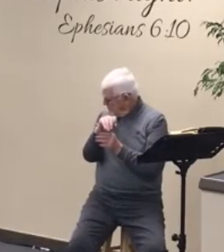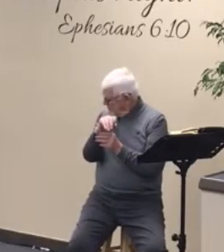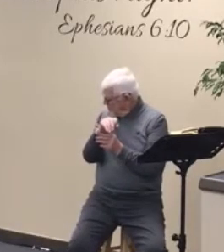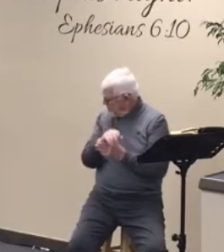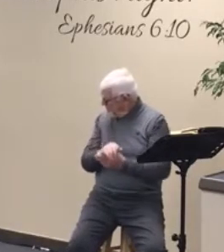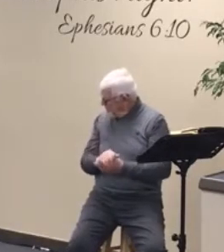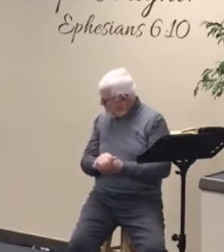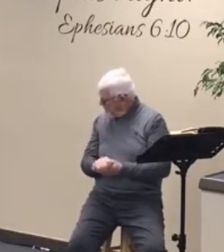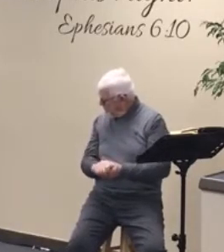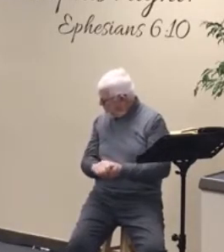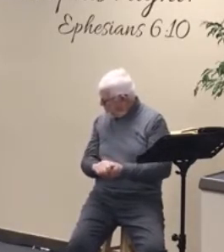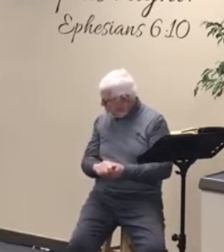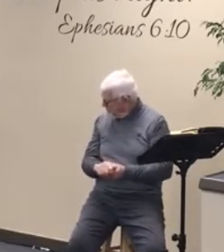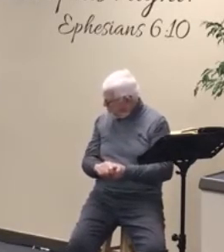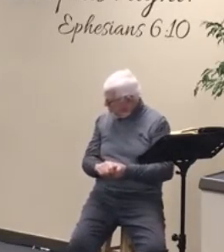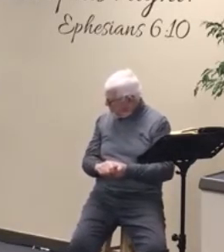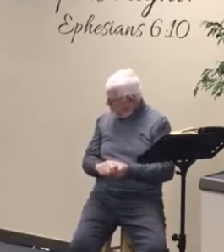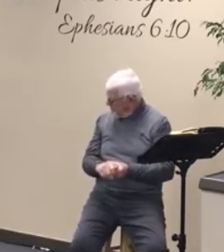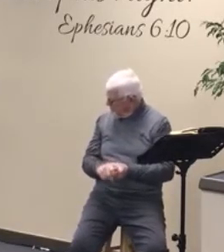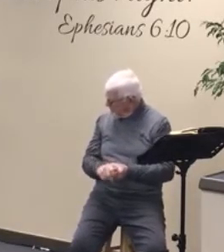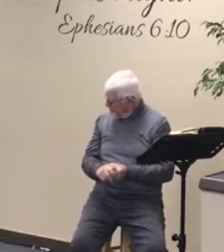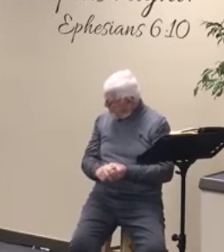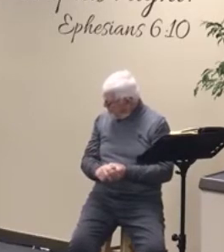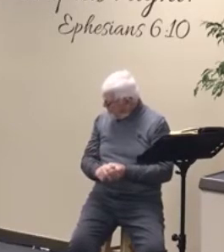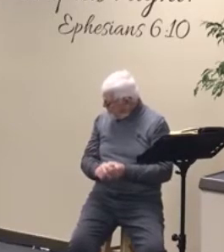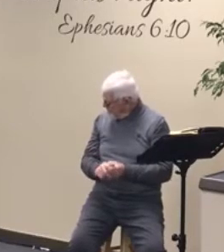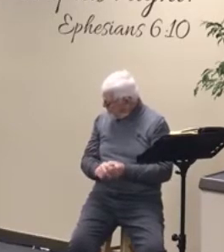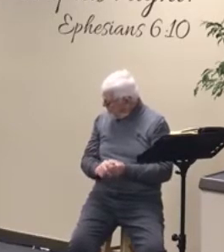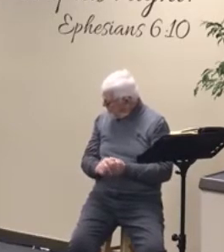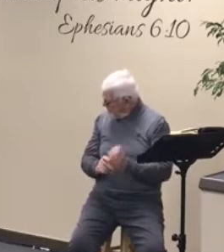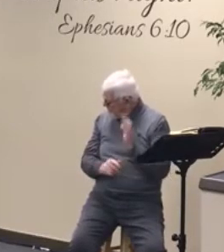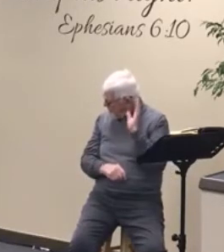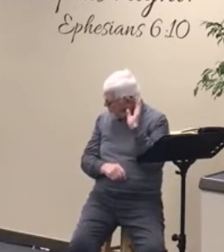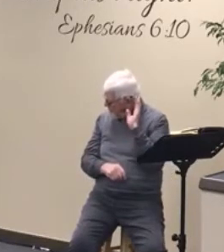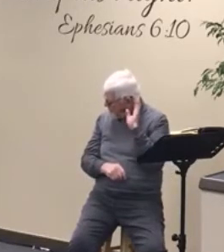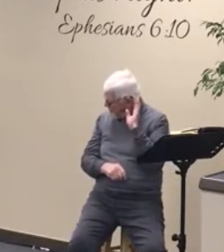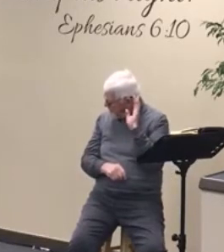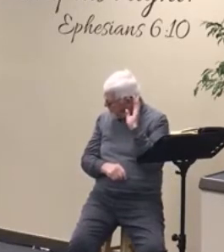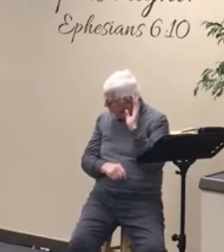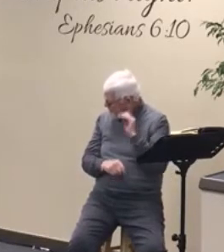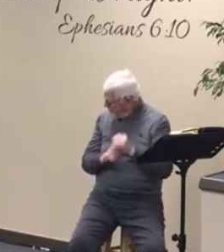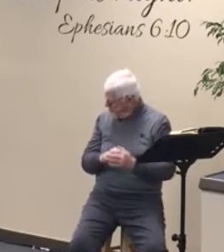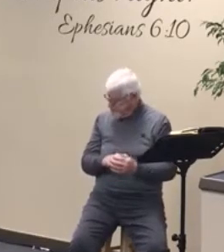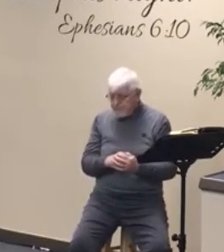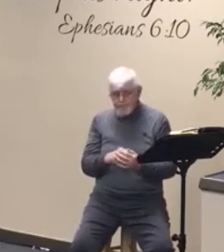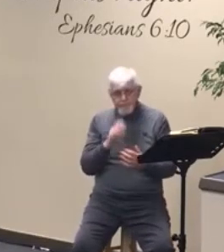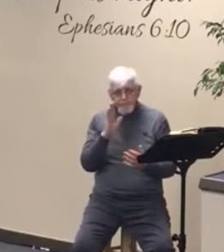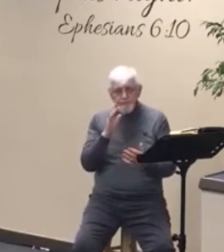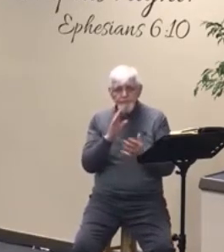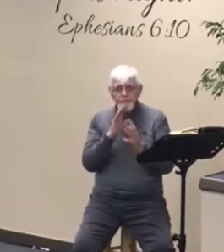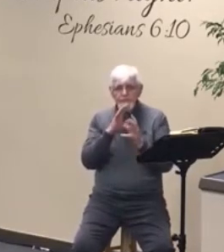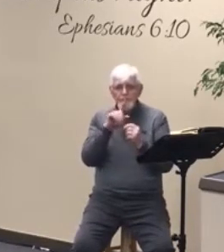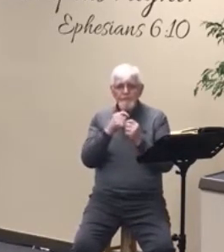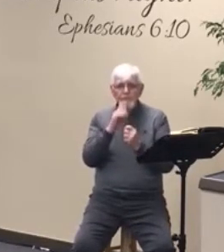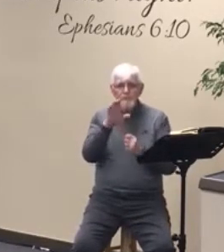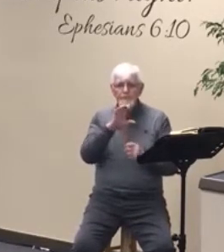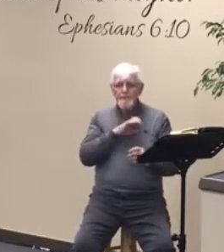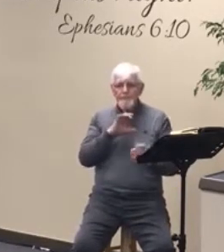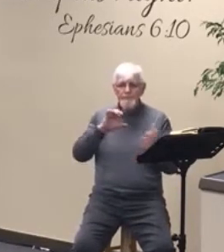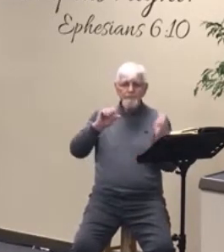competitor to the Hells Angels. So he's got quite a testimony about how God turned his life